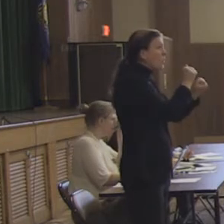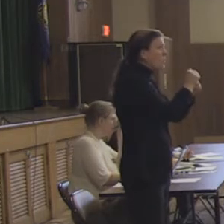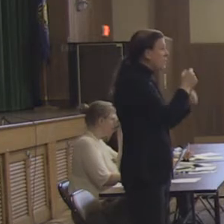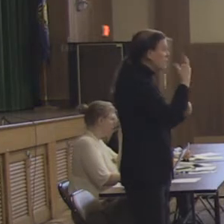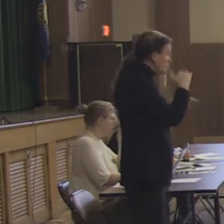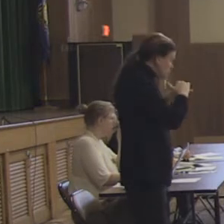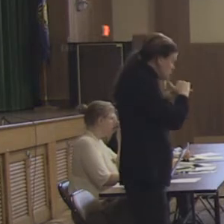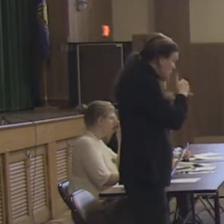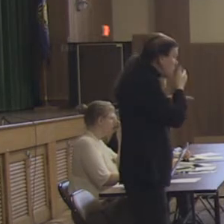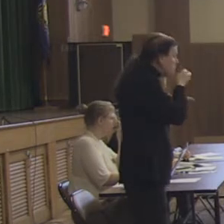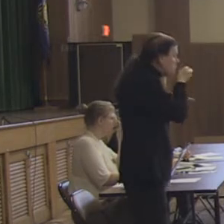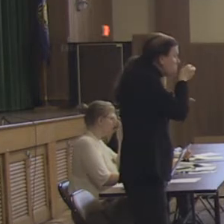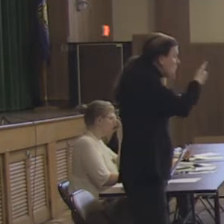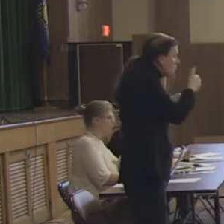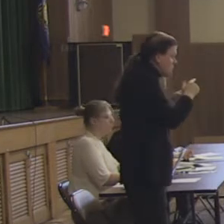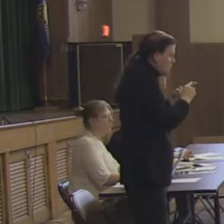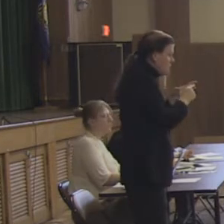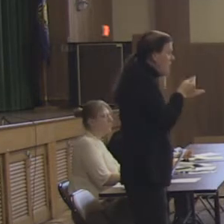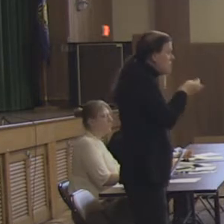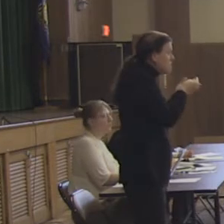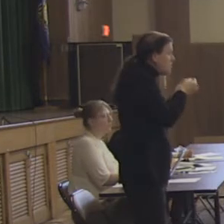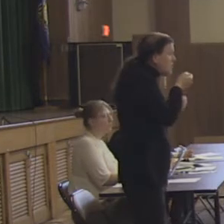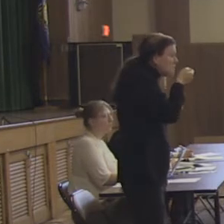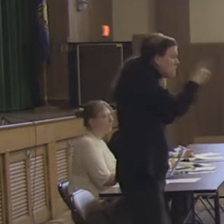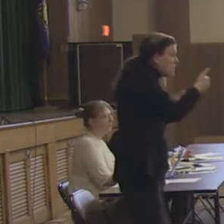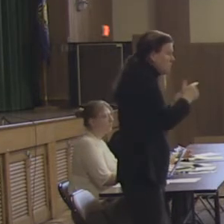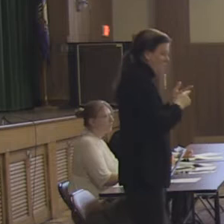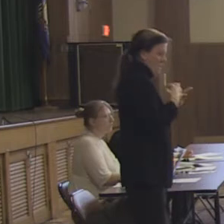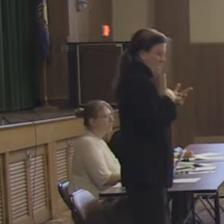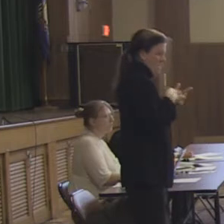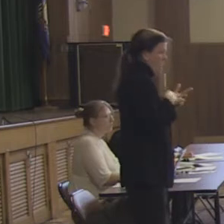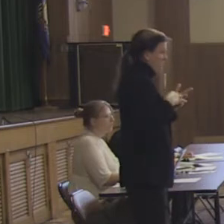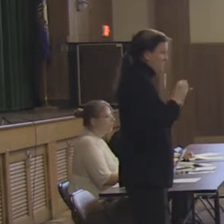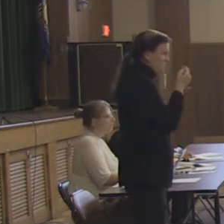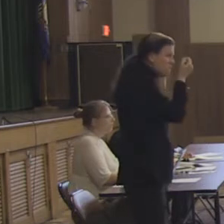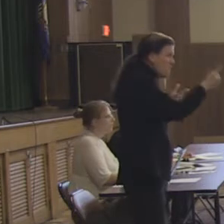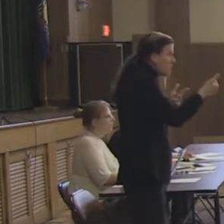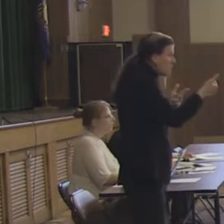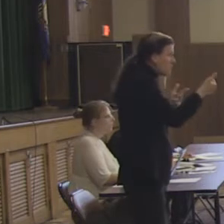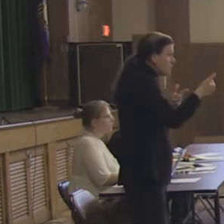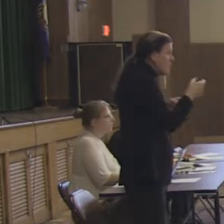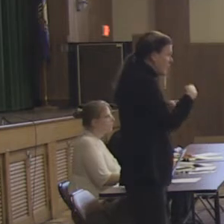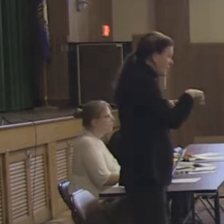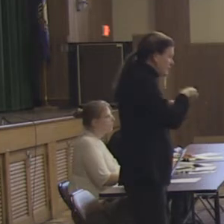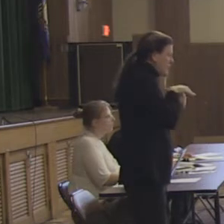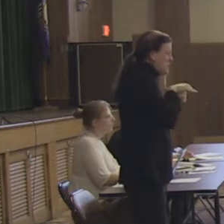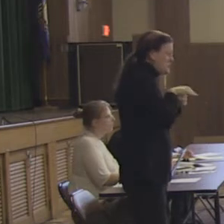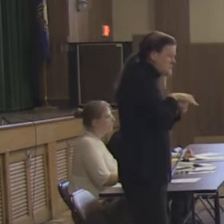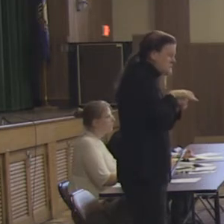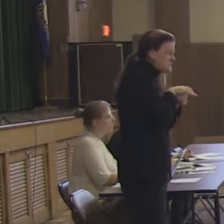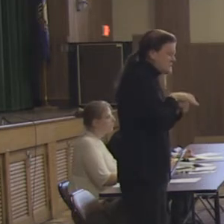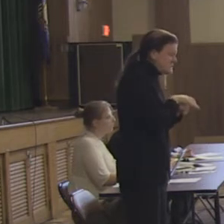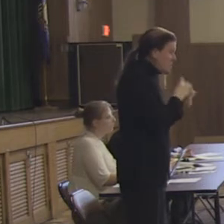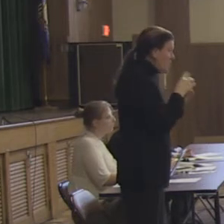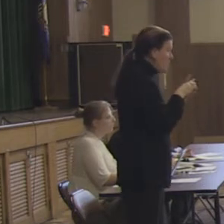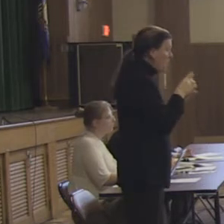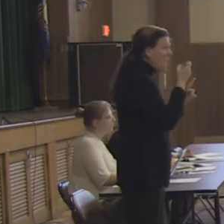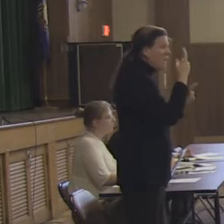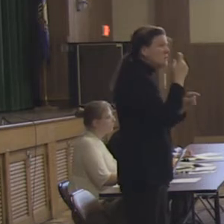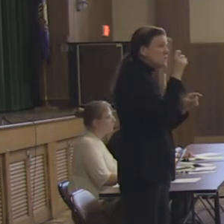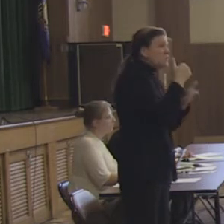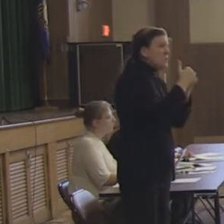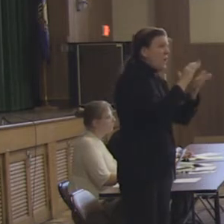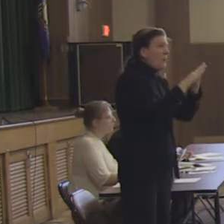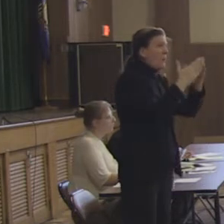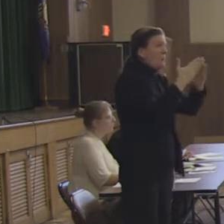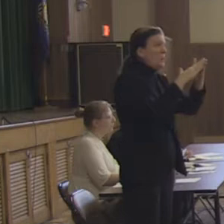little training and little pay and little benefits. And if you take a workforce that's so essential to the public safety,